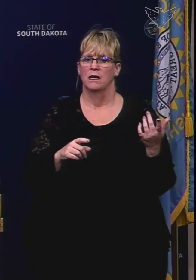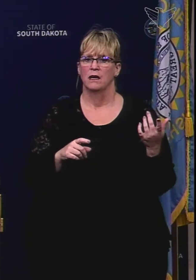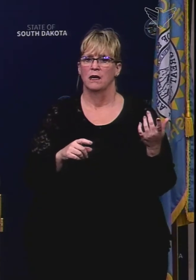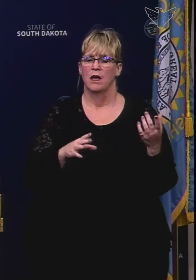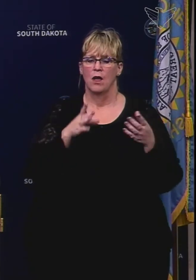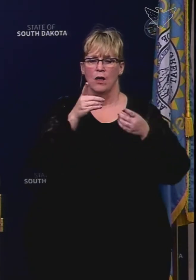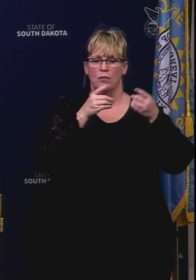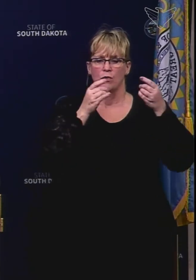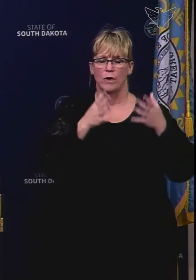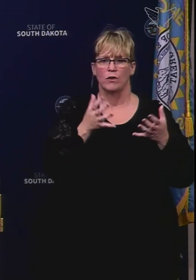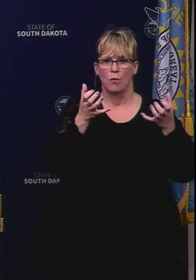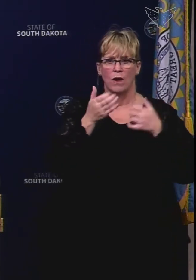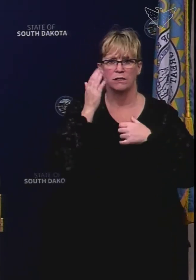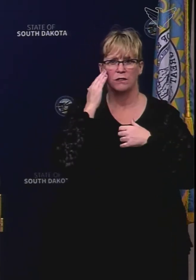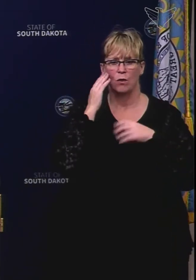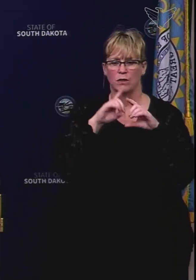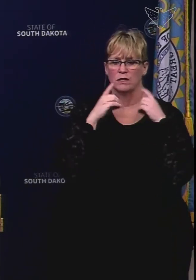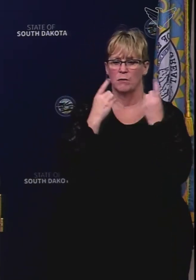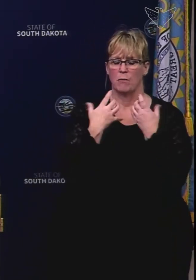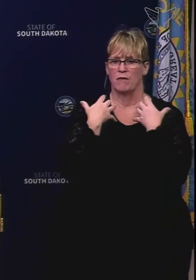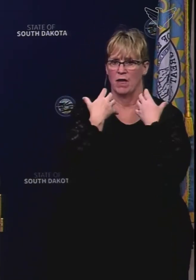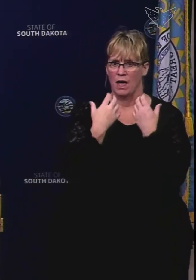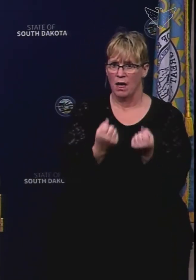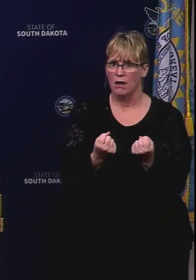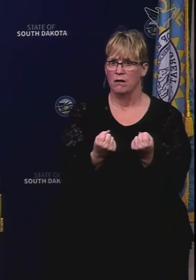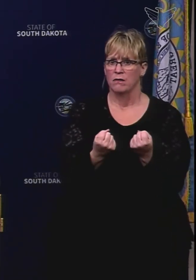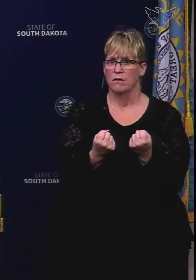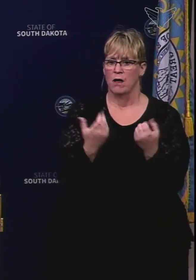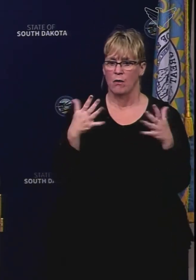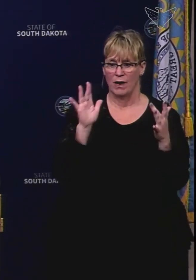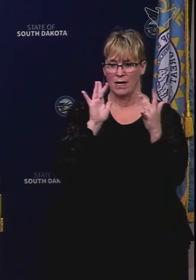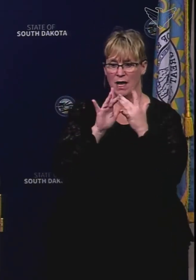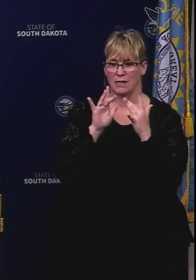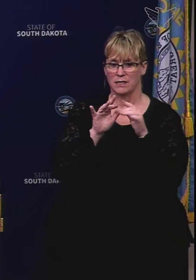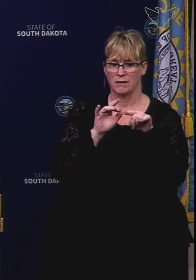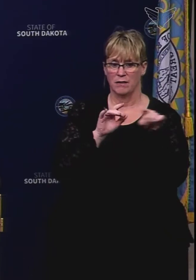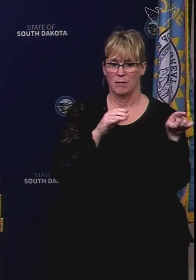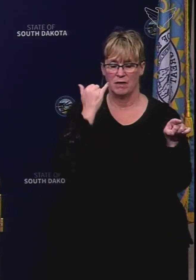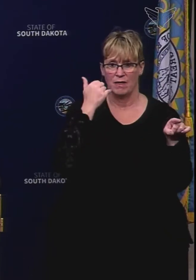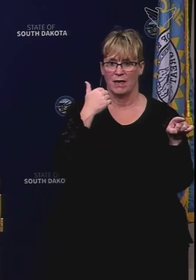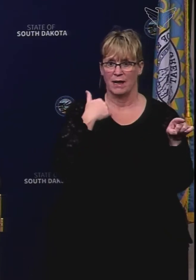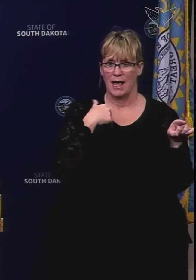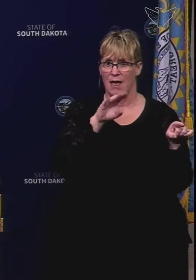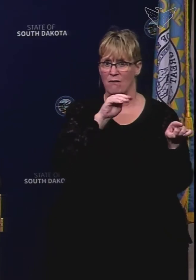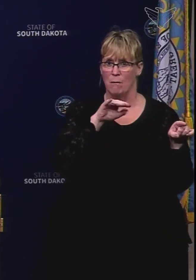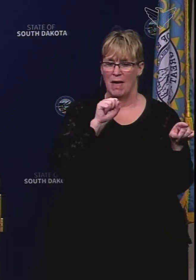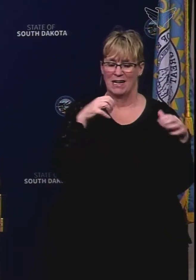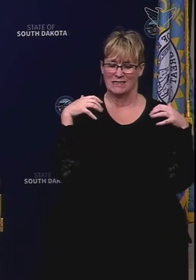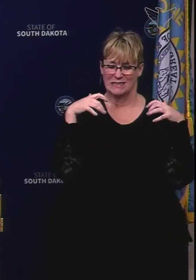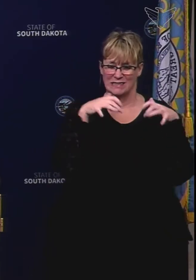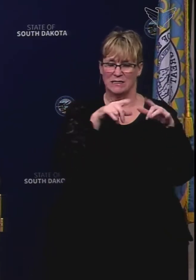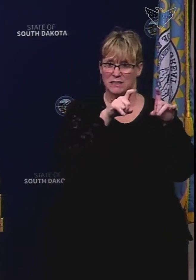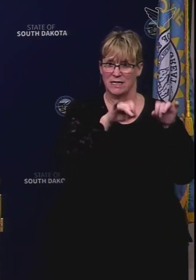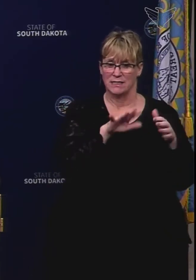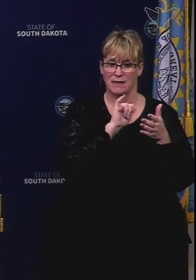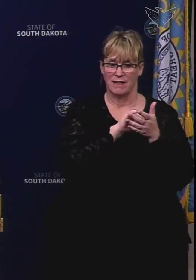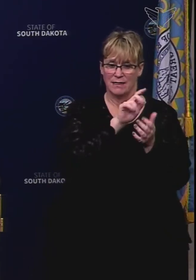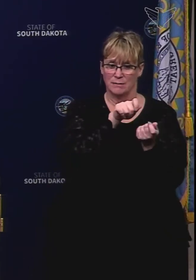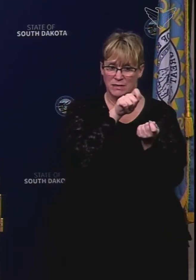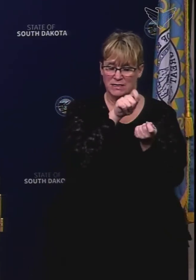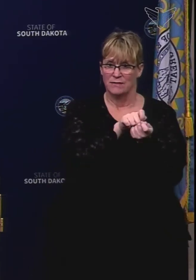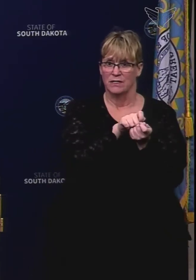director wants to know if the Department of Health, which she said has already contacted them, if they can conduct mass testing at that